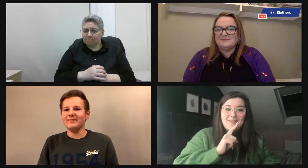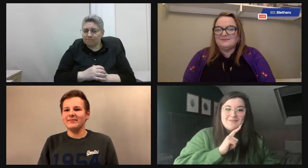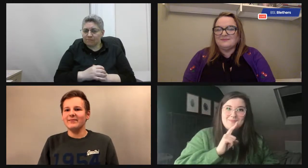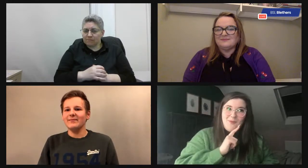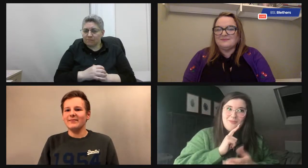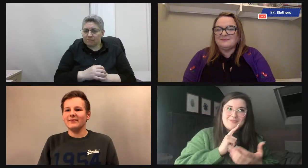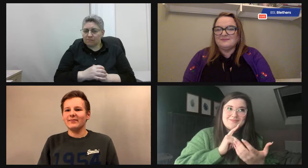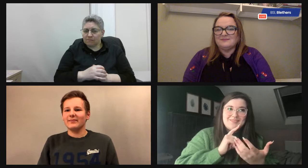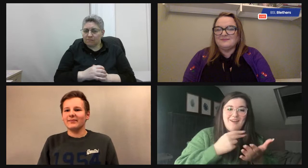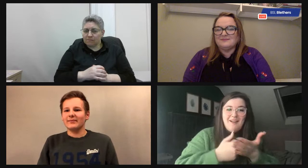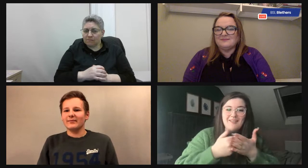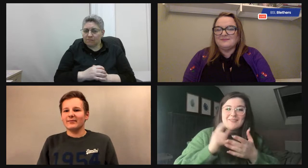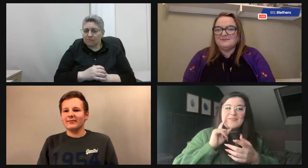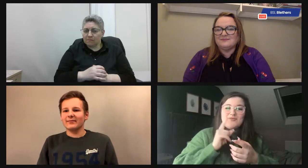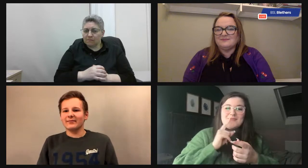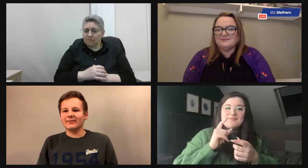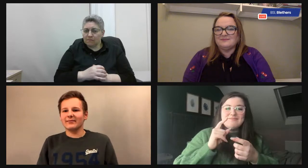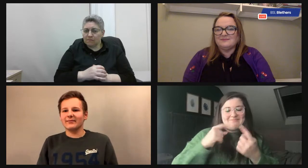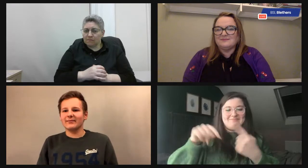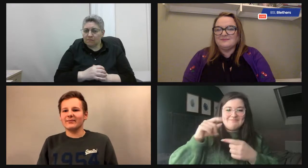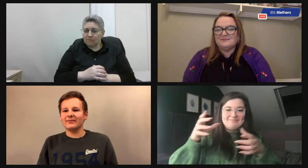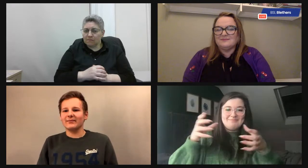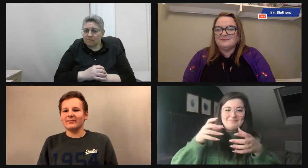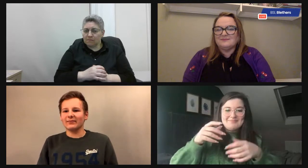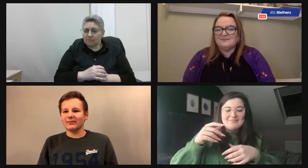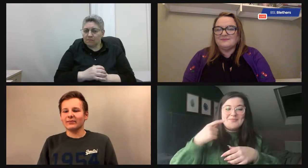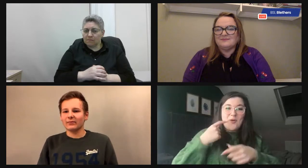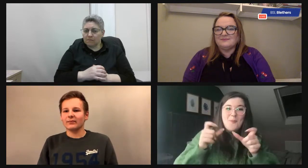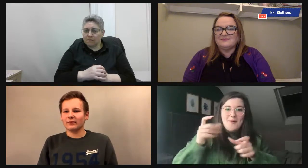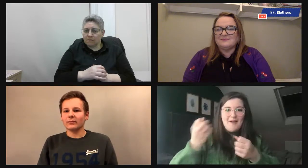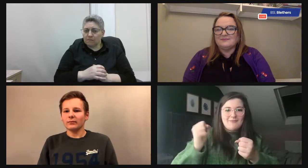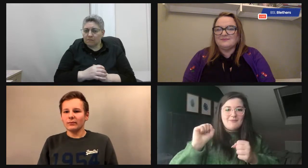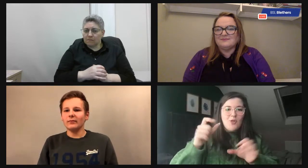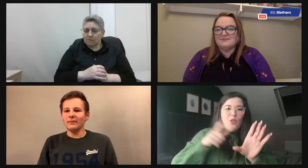of the young people were staying up late, and do you know why?